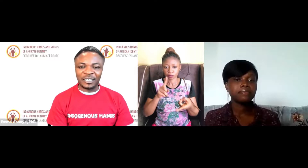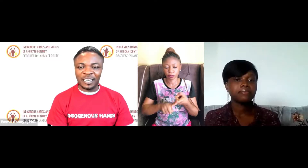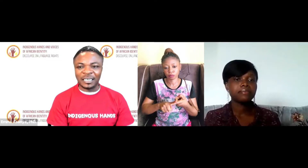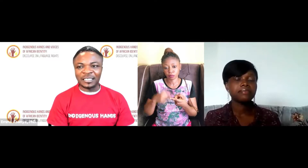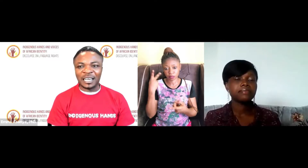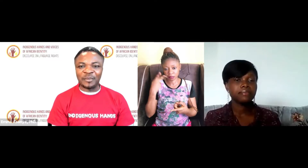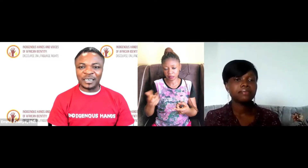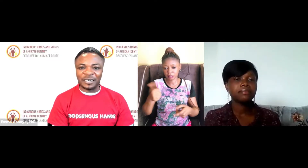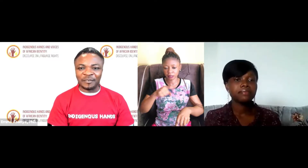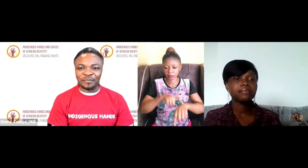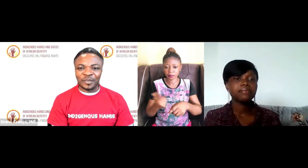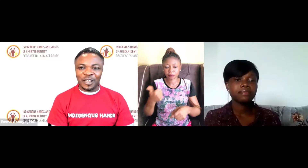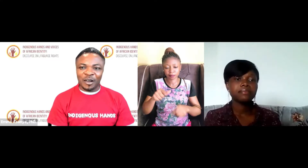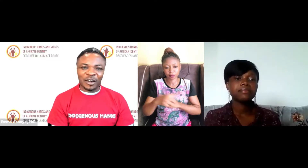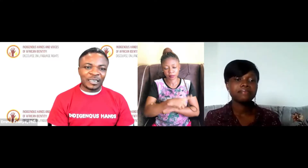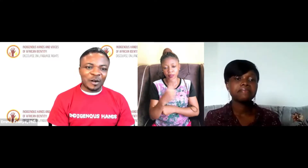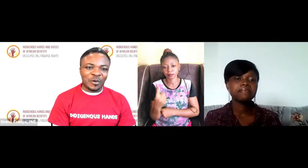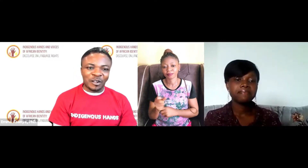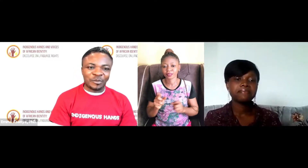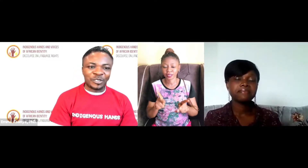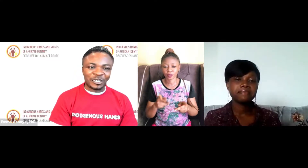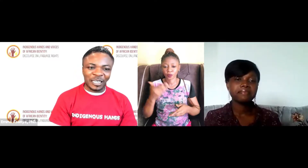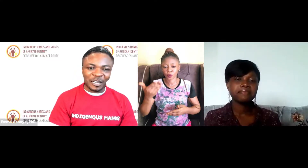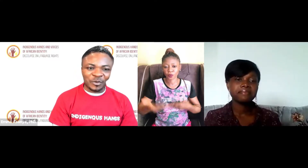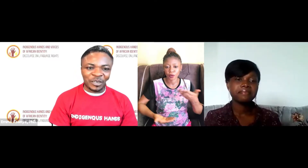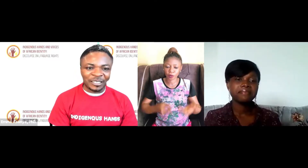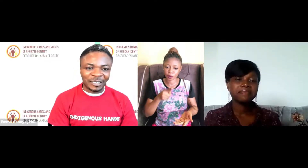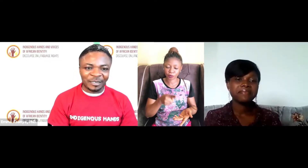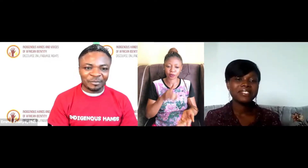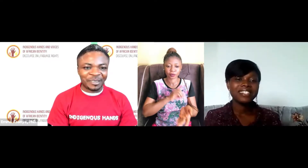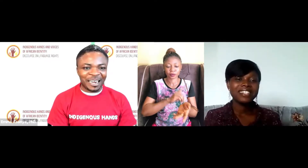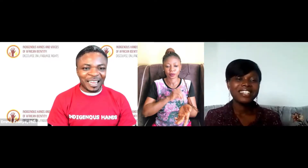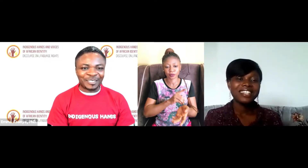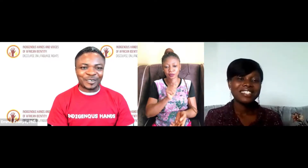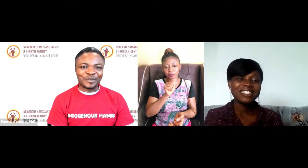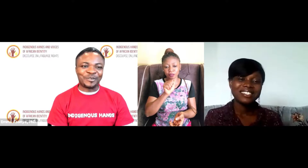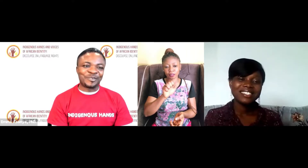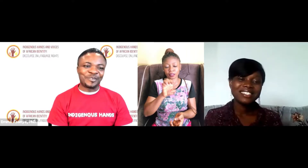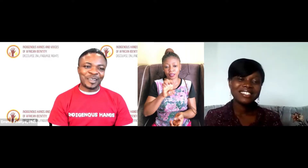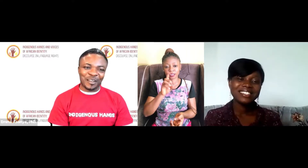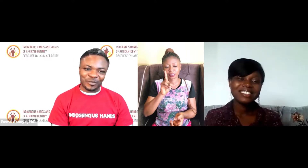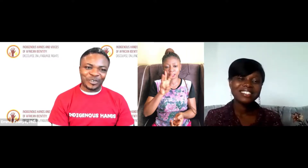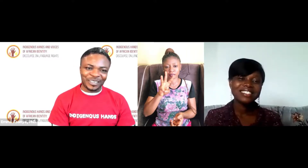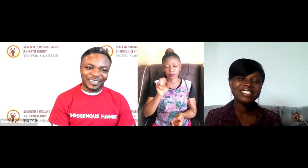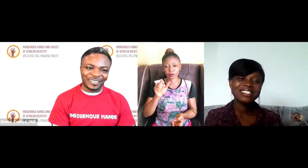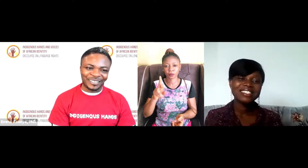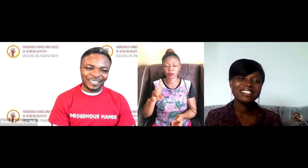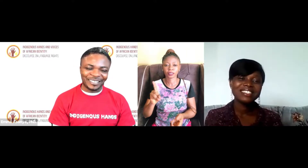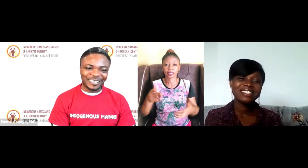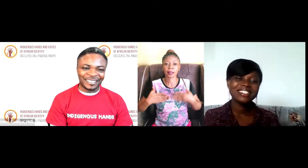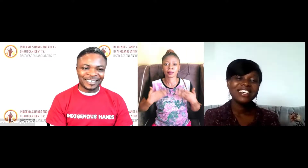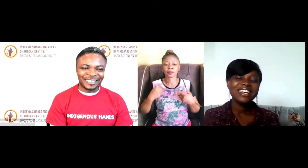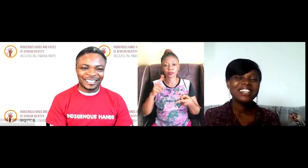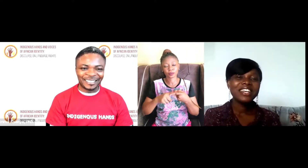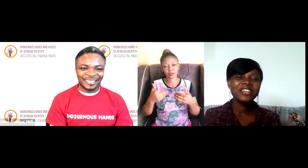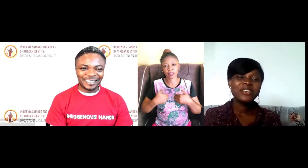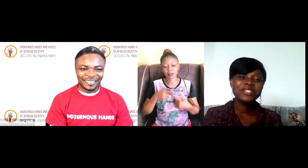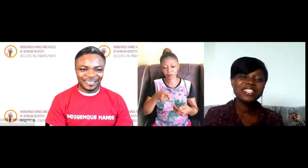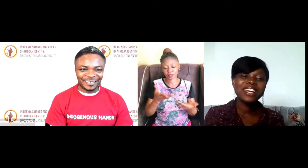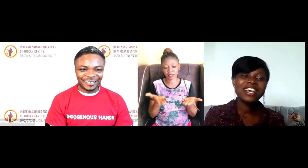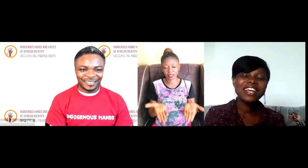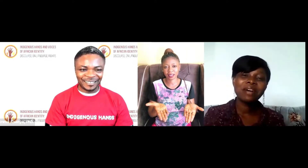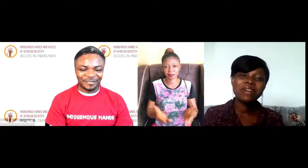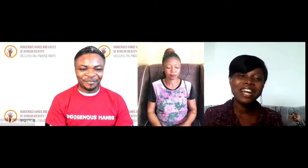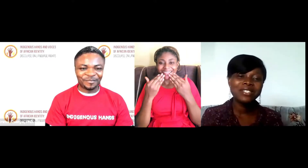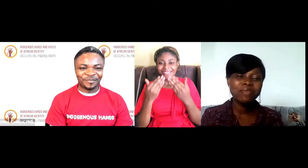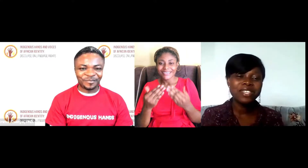see anytime, any day. All right, I welcome you, Dr. Edward. I'm glad to have you here. Thank you, sir,